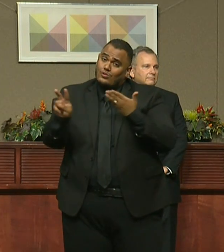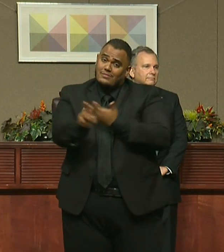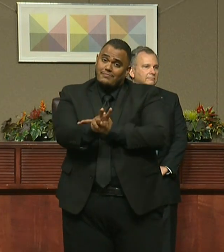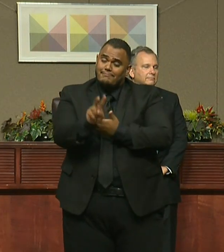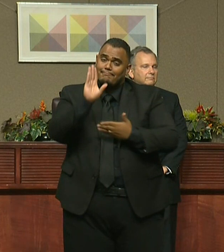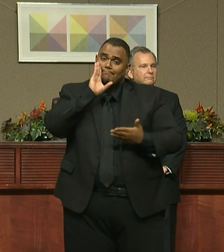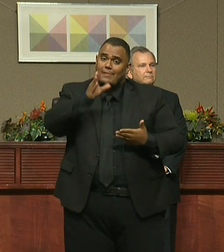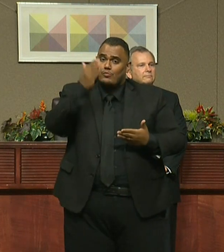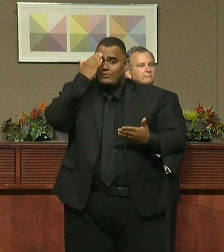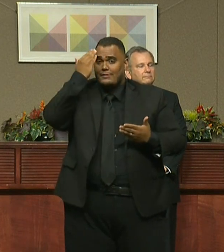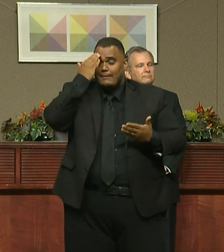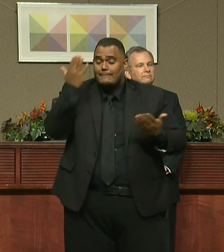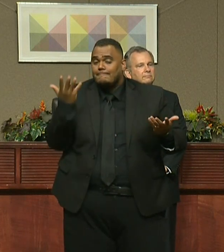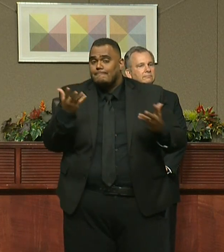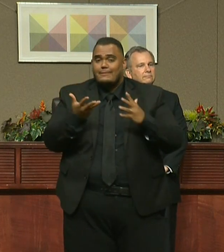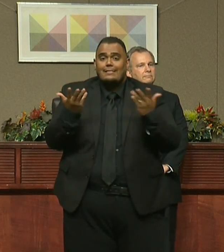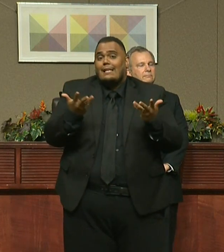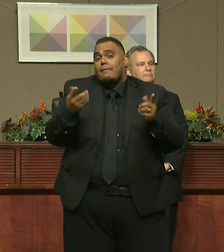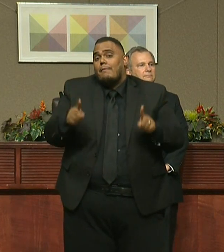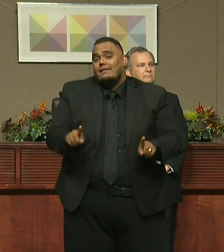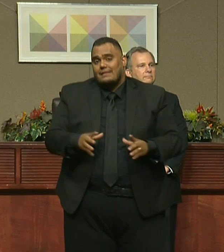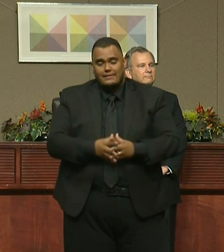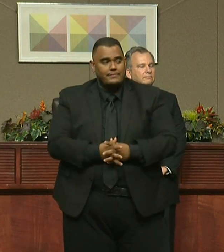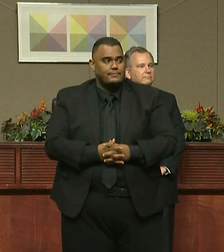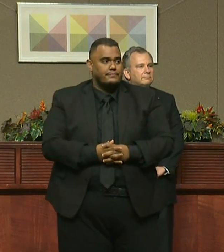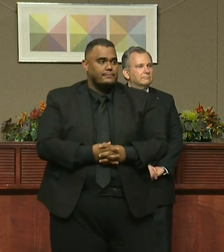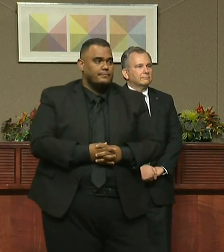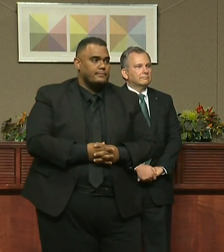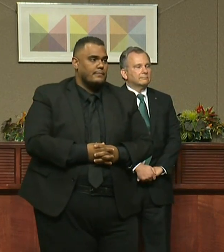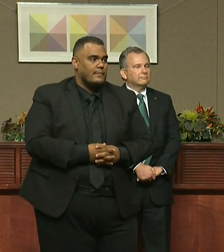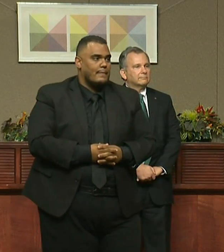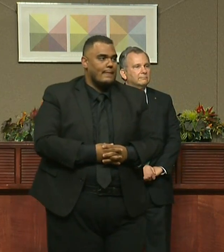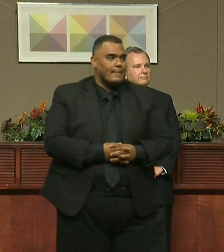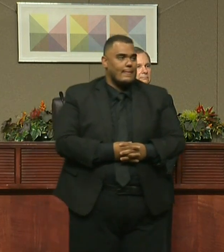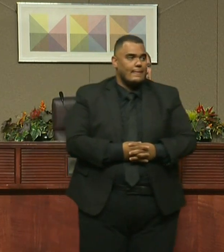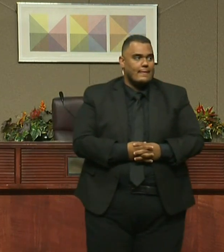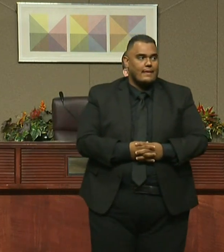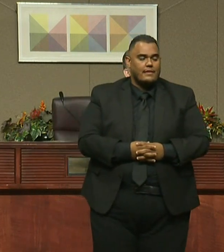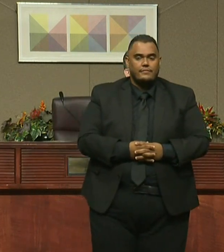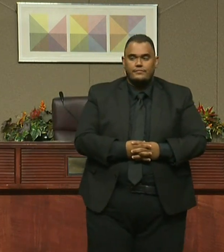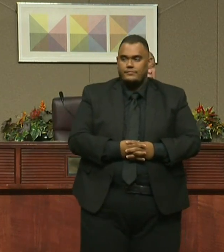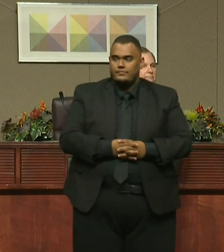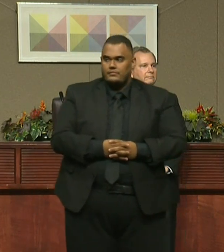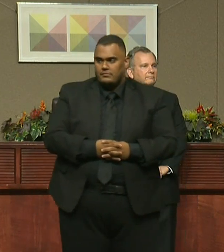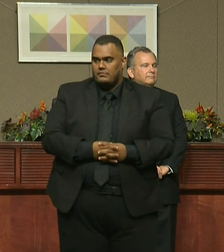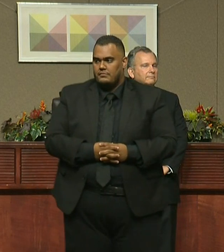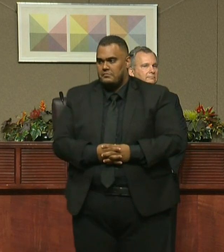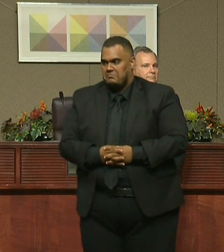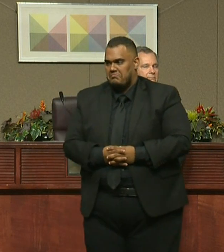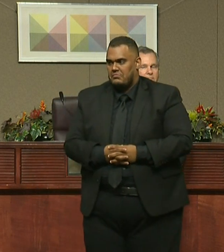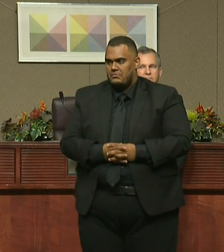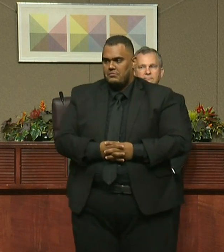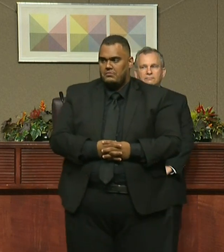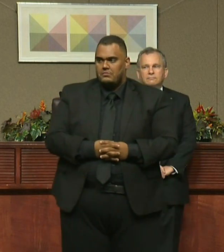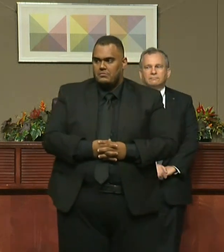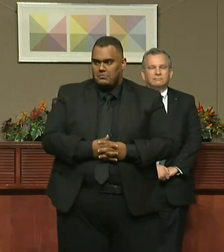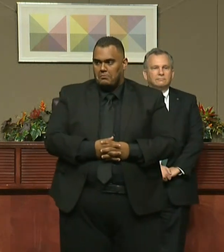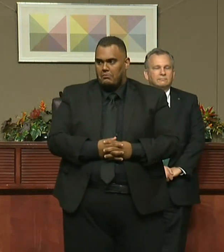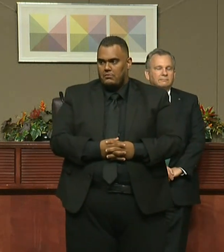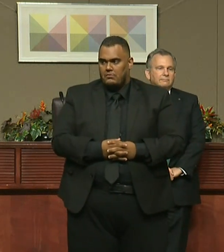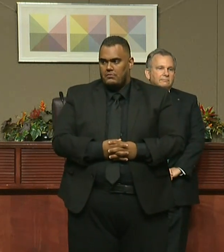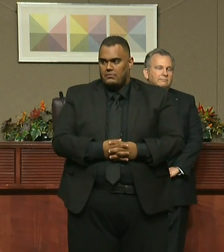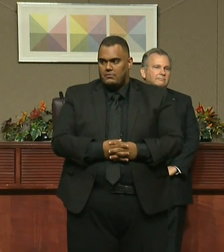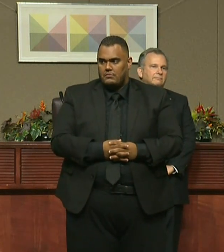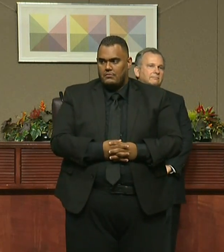de. Thank you. I have just two more. This one's for you, Mayor Demings, from Melissa Thomas with Florida National News.